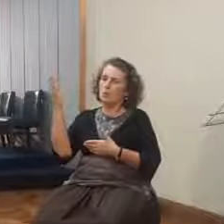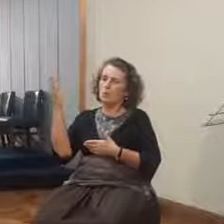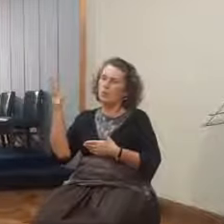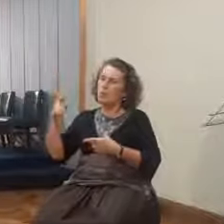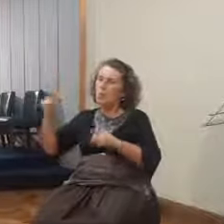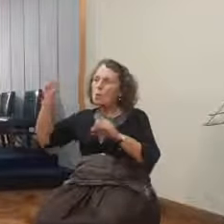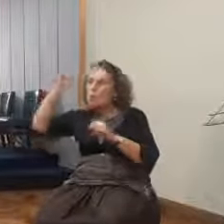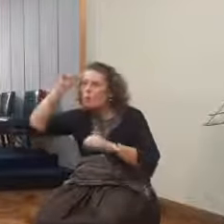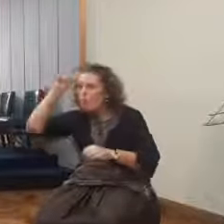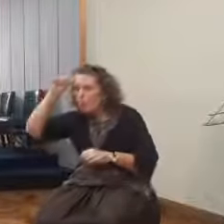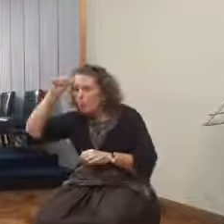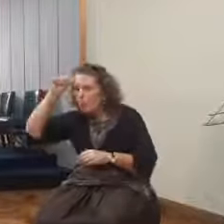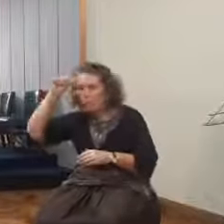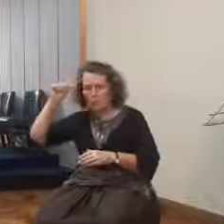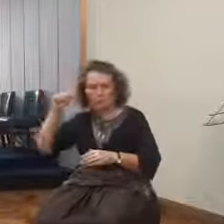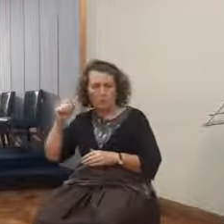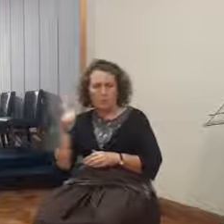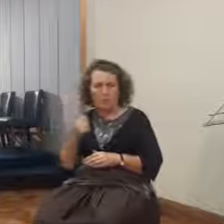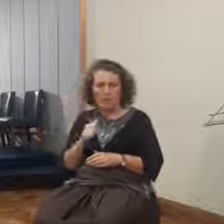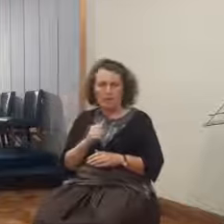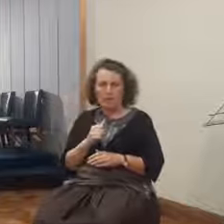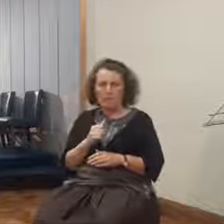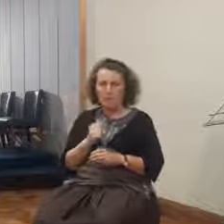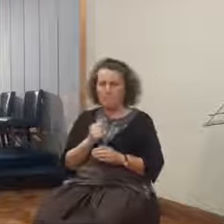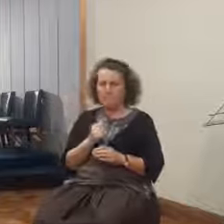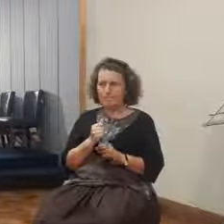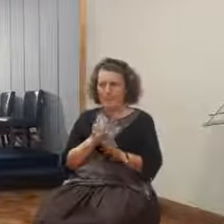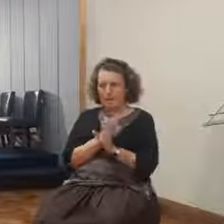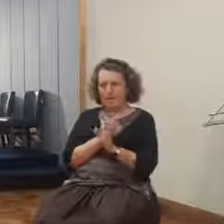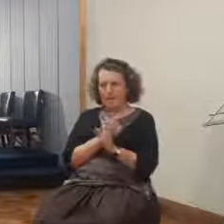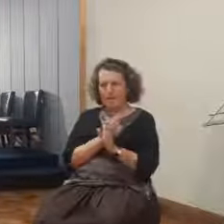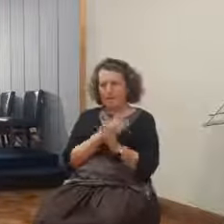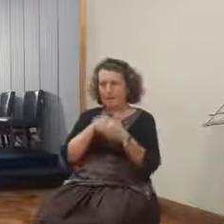the most intimate thought and